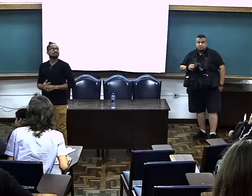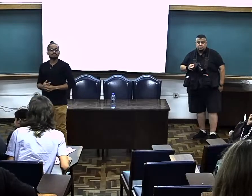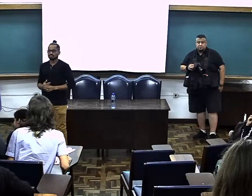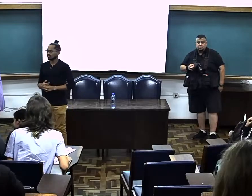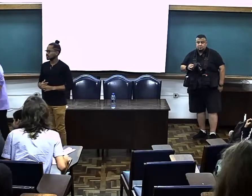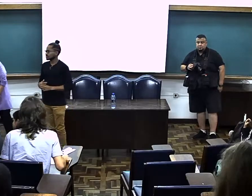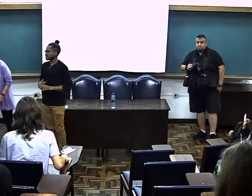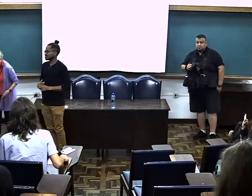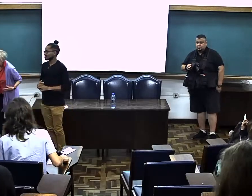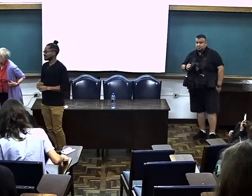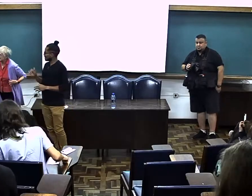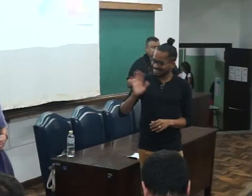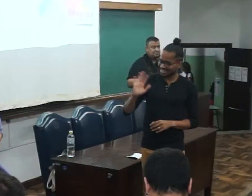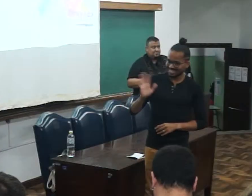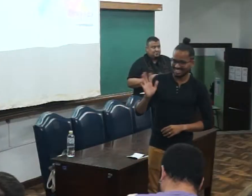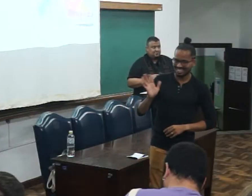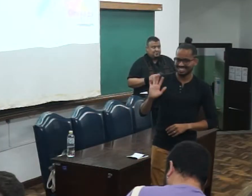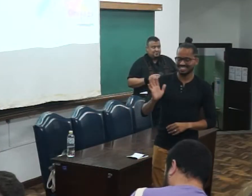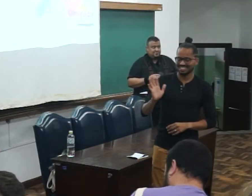Hi.